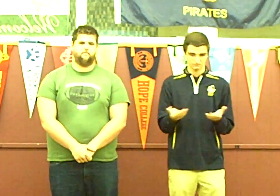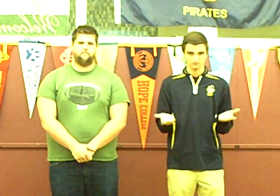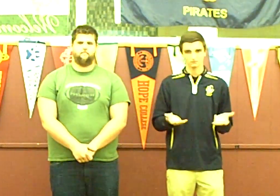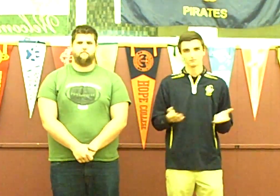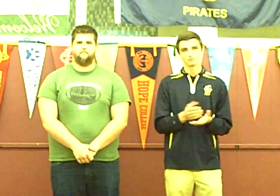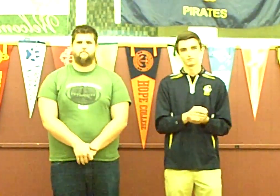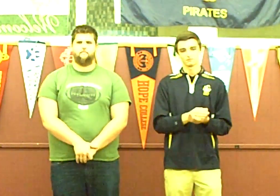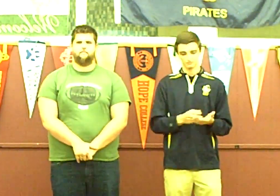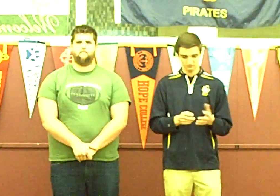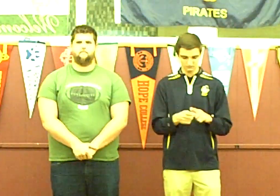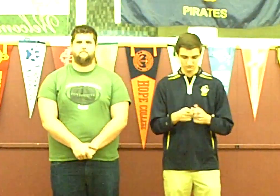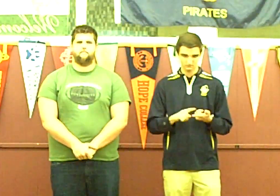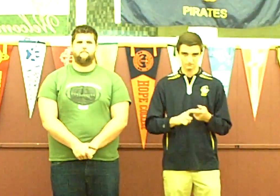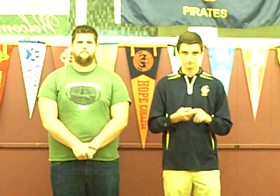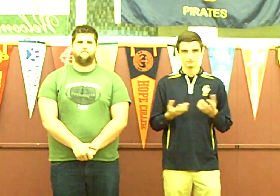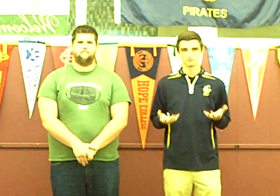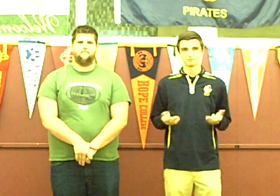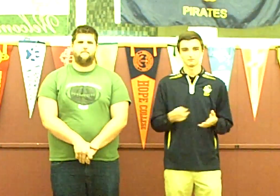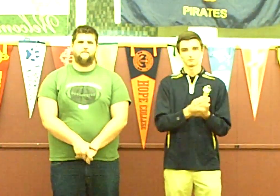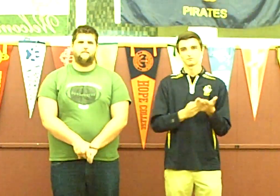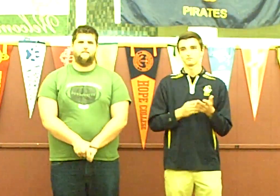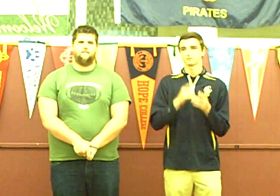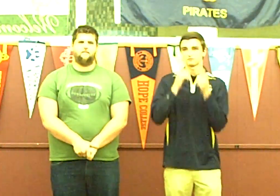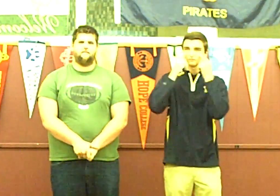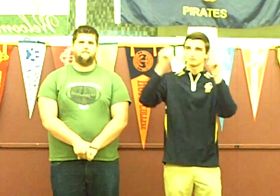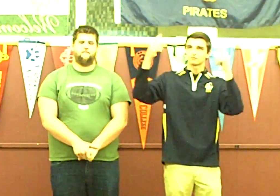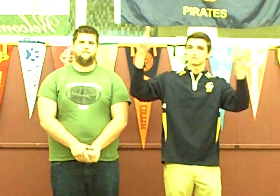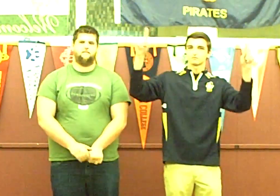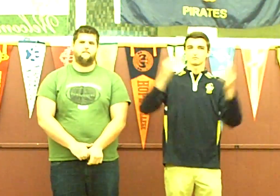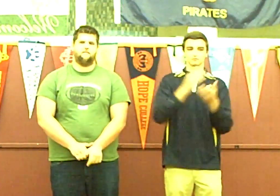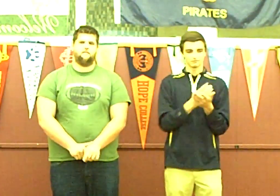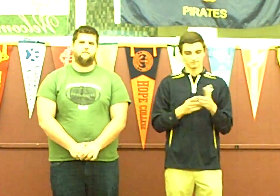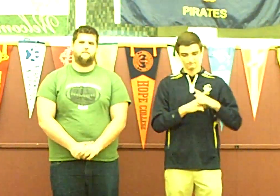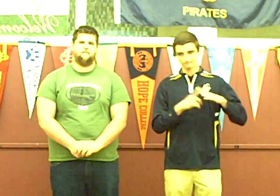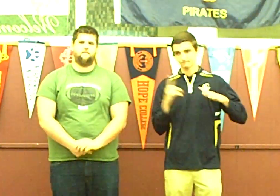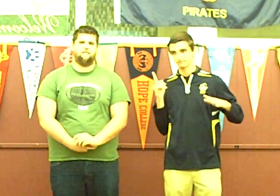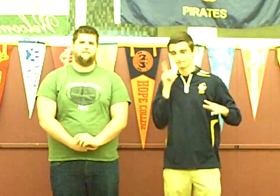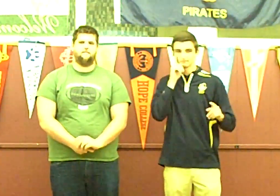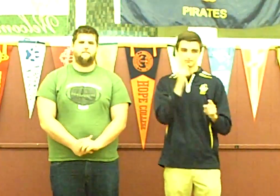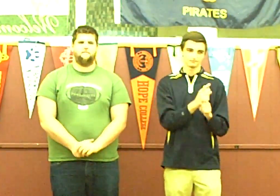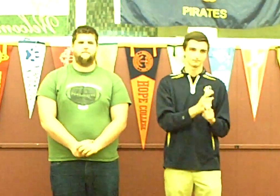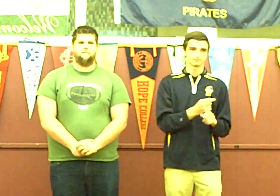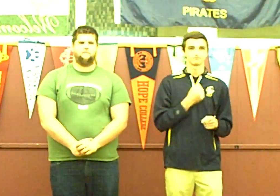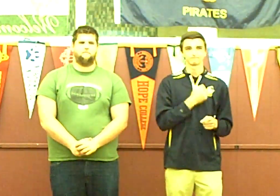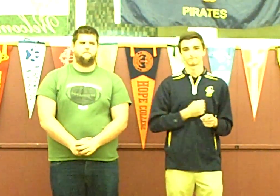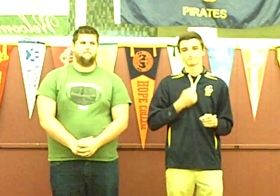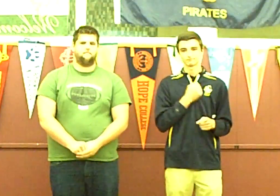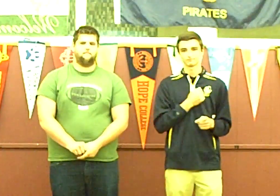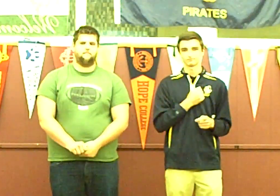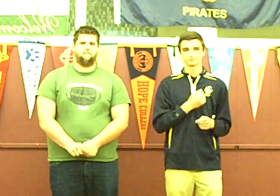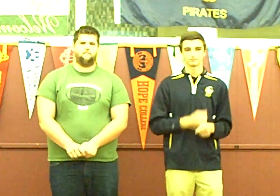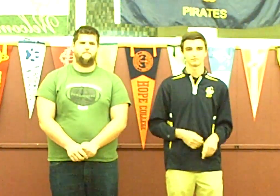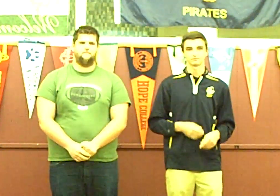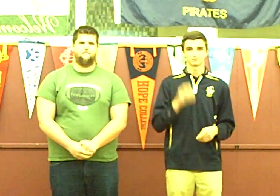Most of my boys are with me. Some are still out seeking glory. And some I had to leave behind. My brother, I'm still stopping.